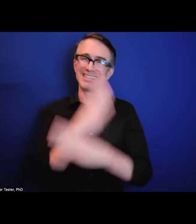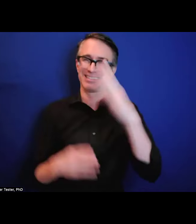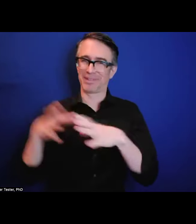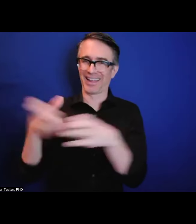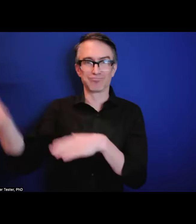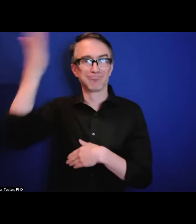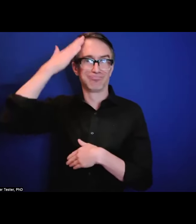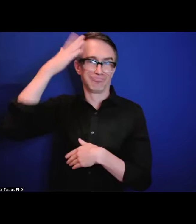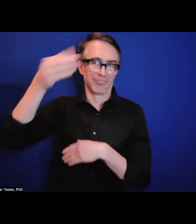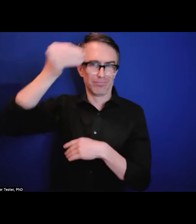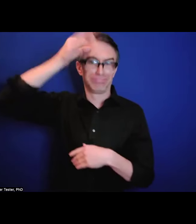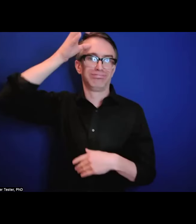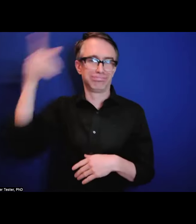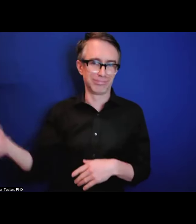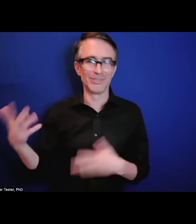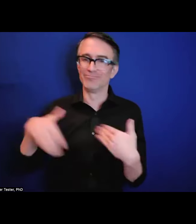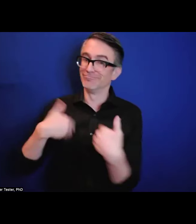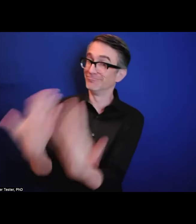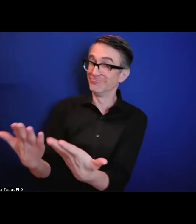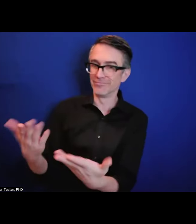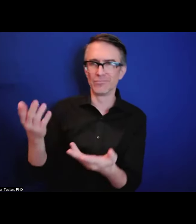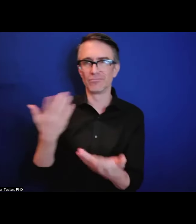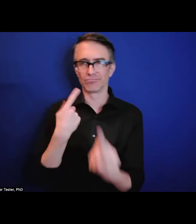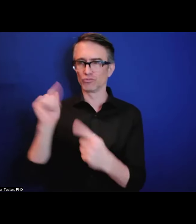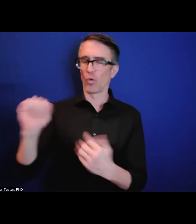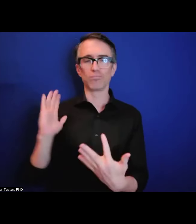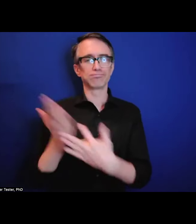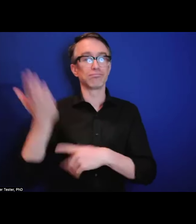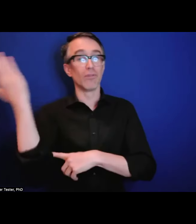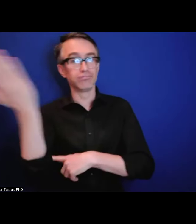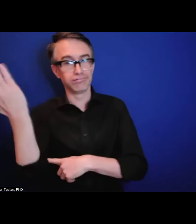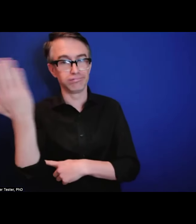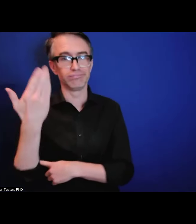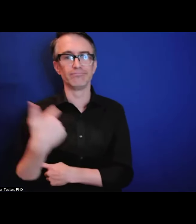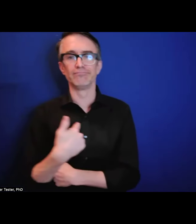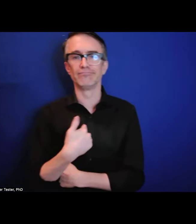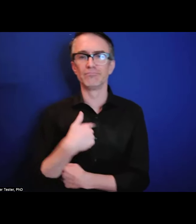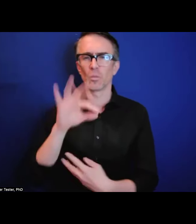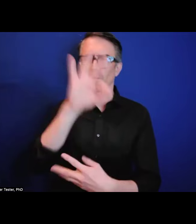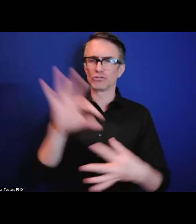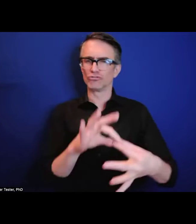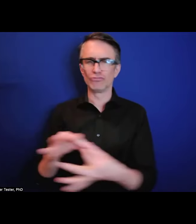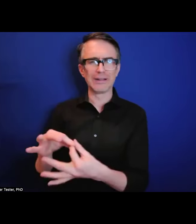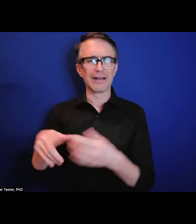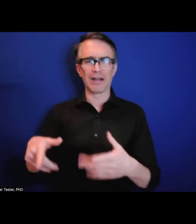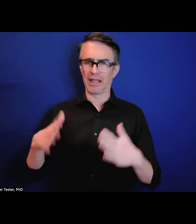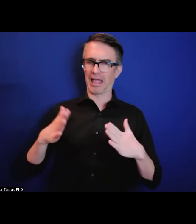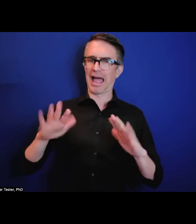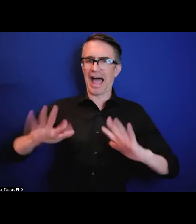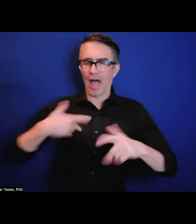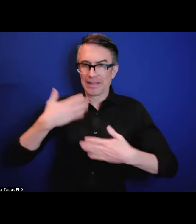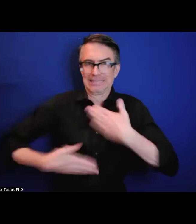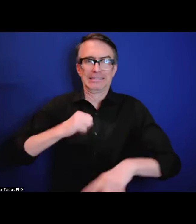acceleration for health equity for persons with disabilities. Thank you. Thank you, Amber. Thank you very much for inviting me to enjoy this